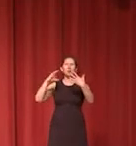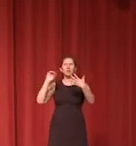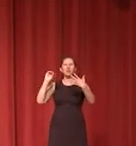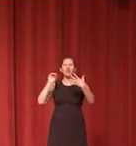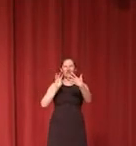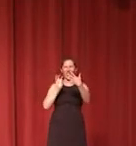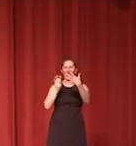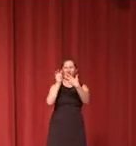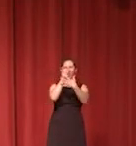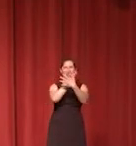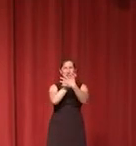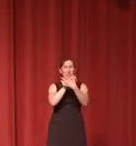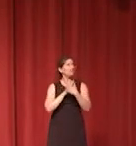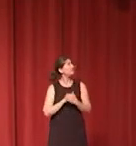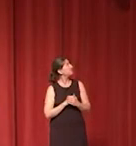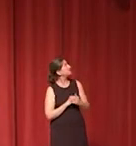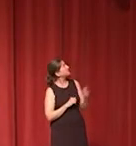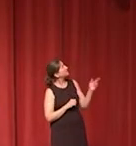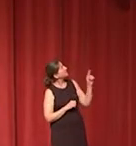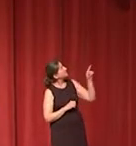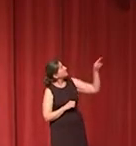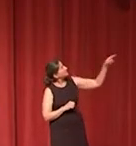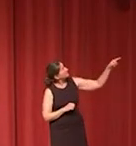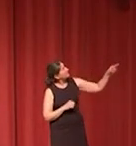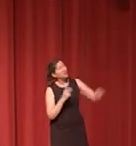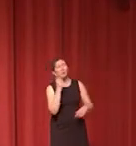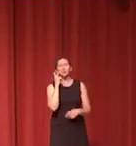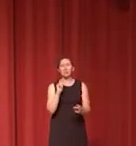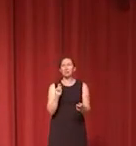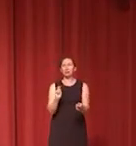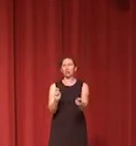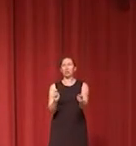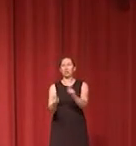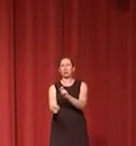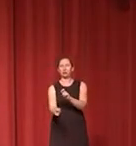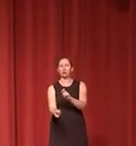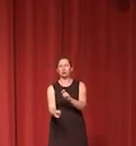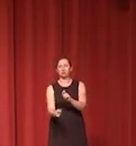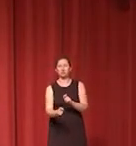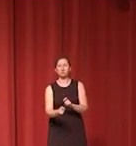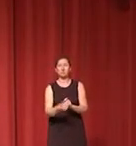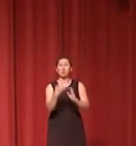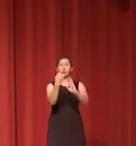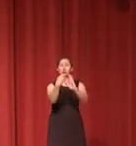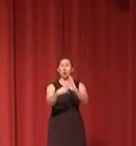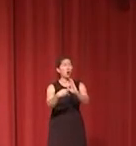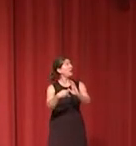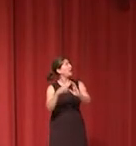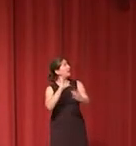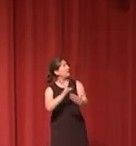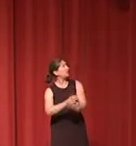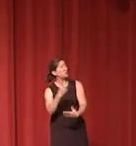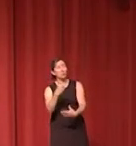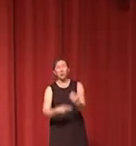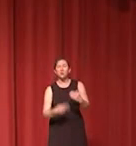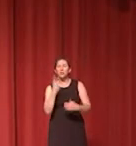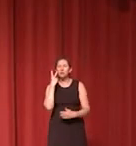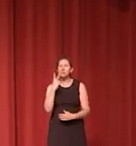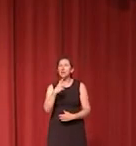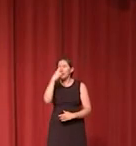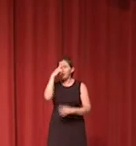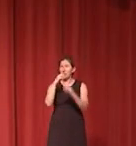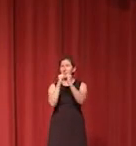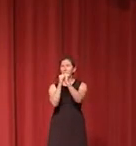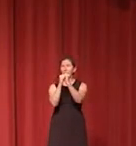see Alzheimer's changes, and you can see that the brain has shrunken in this person. You can see this on the MRI as